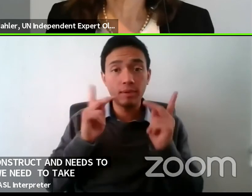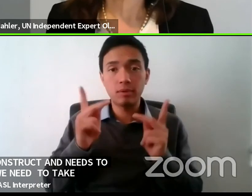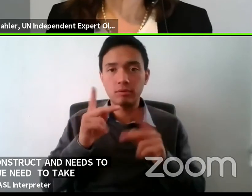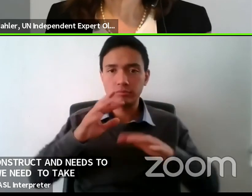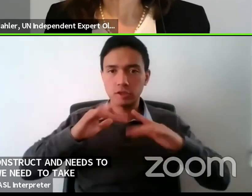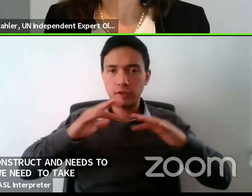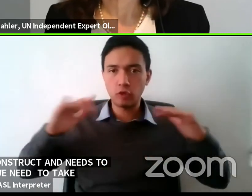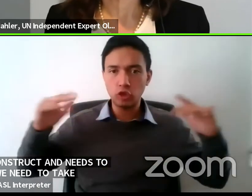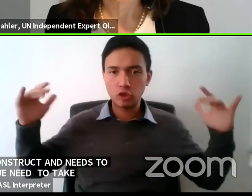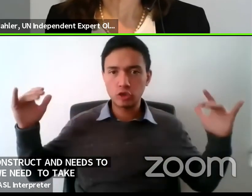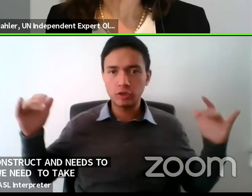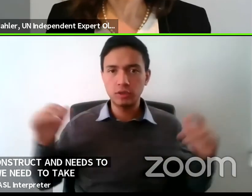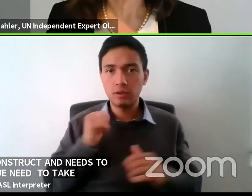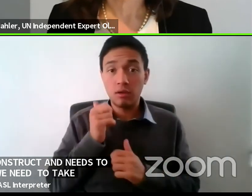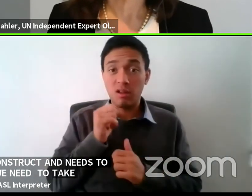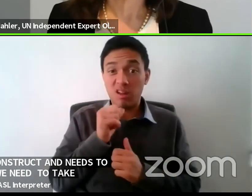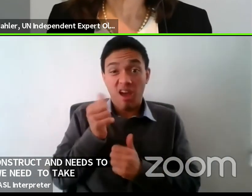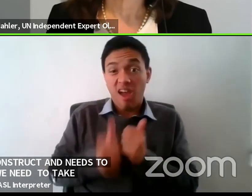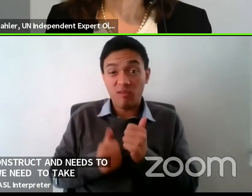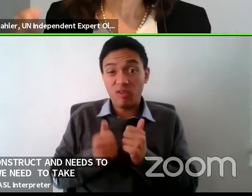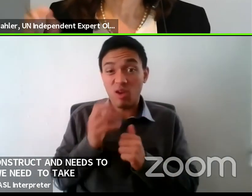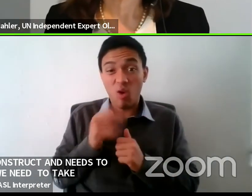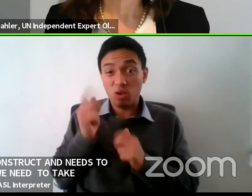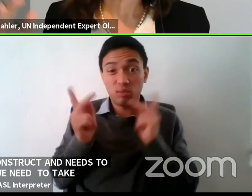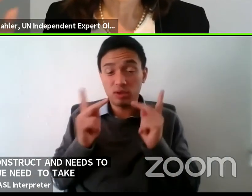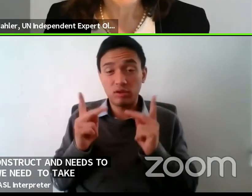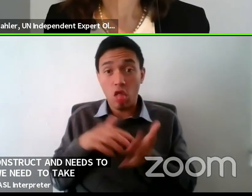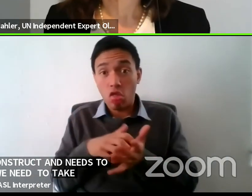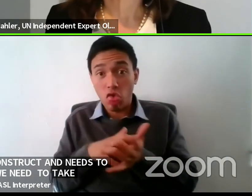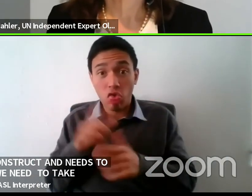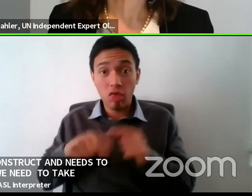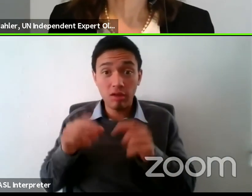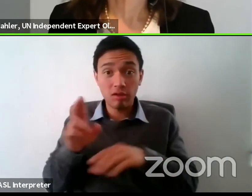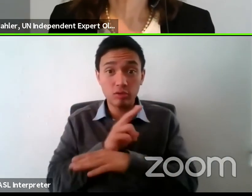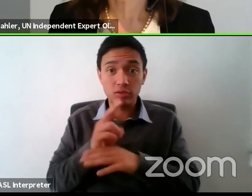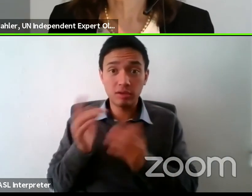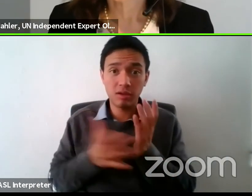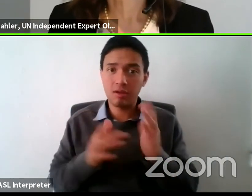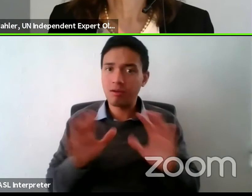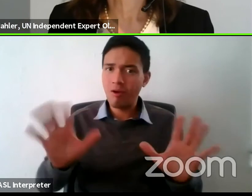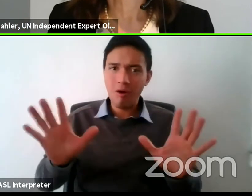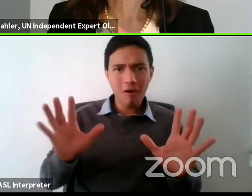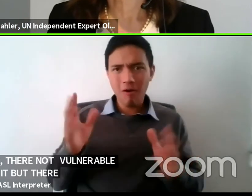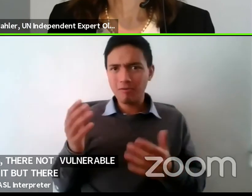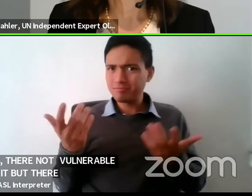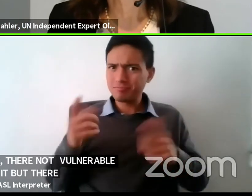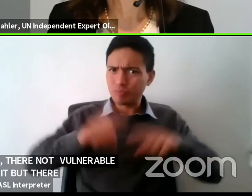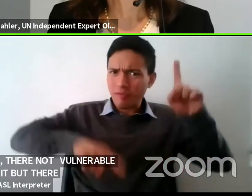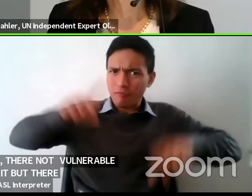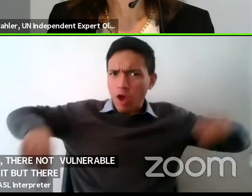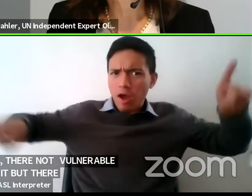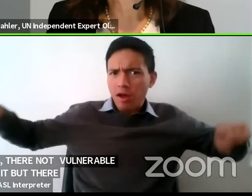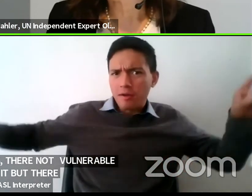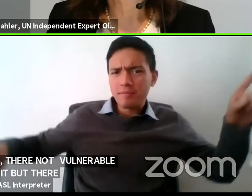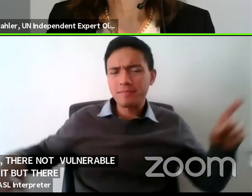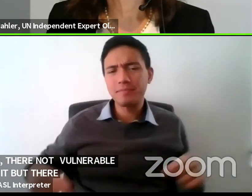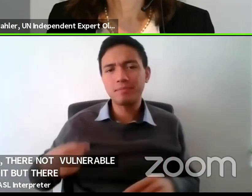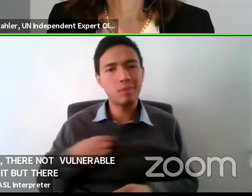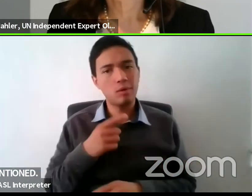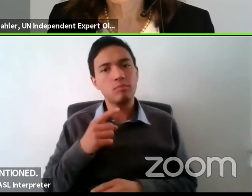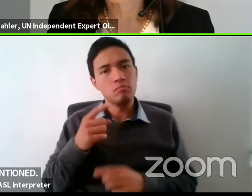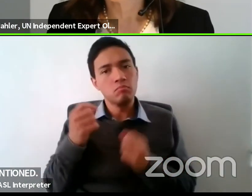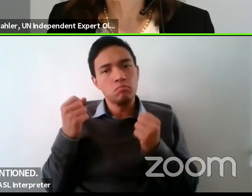is vulnerable and does not know how to use the technology, but there are gaps which were already mentioned. And there